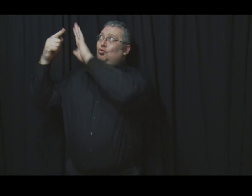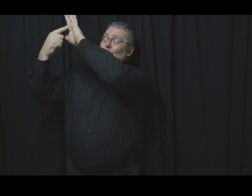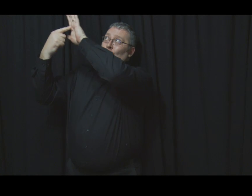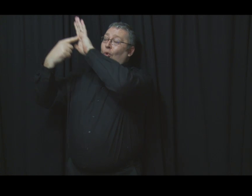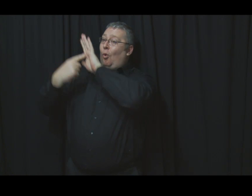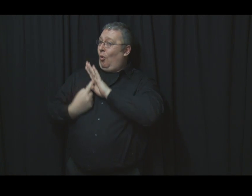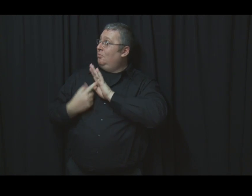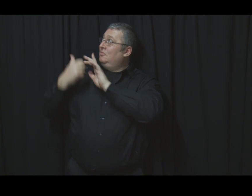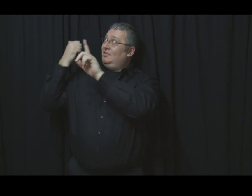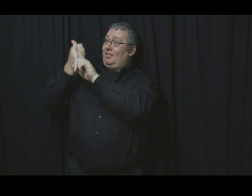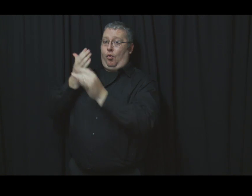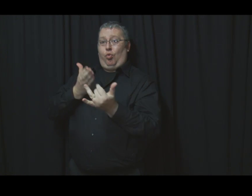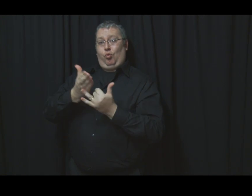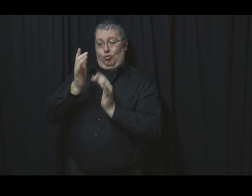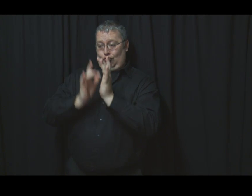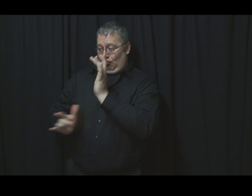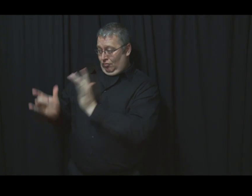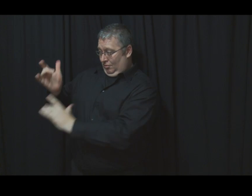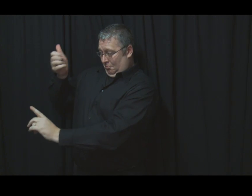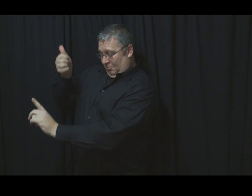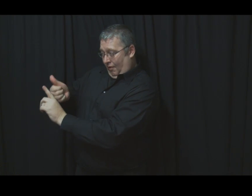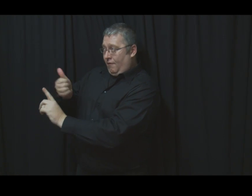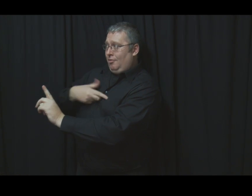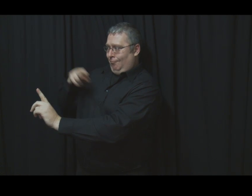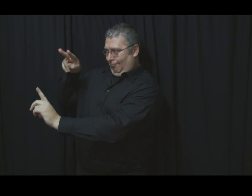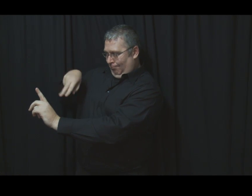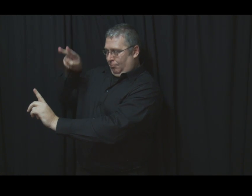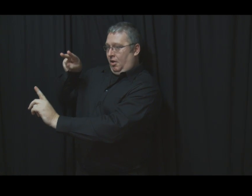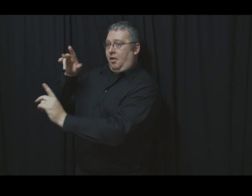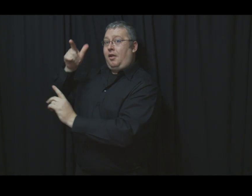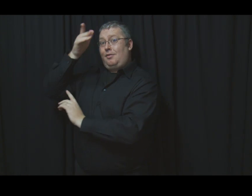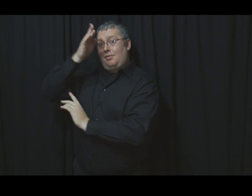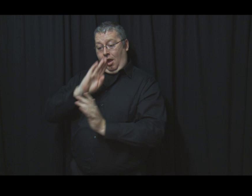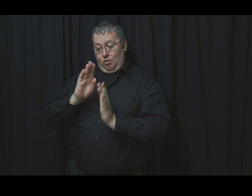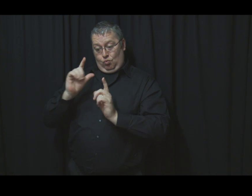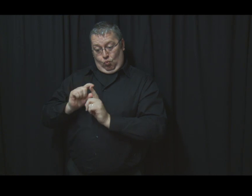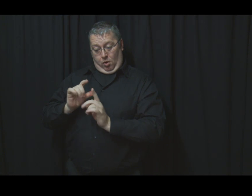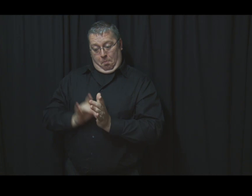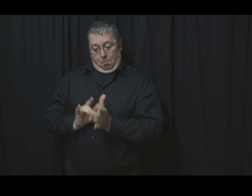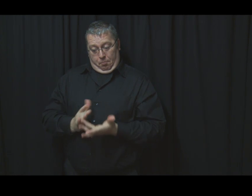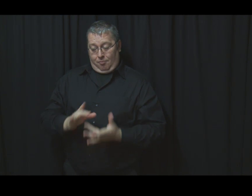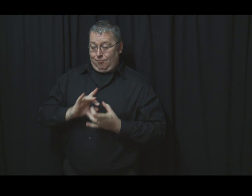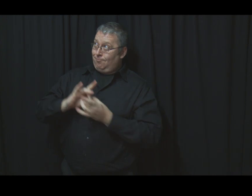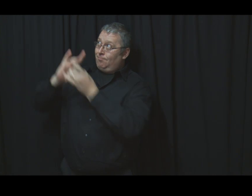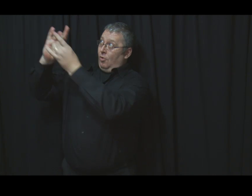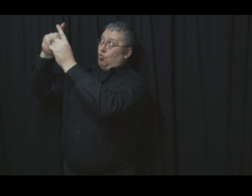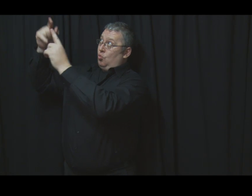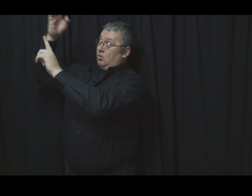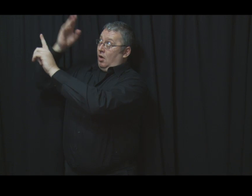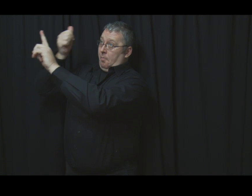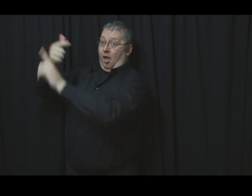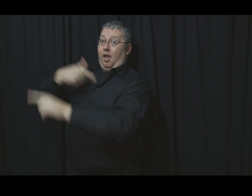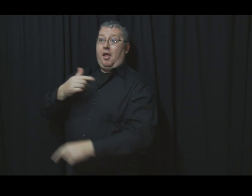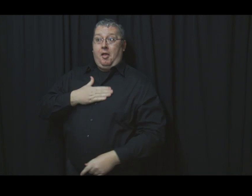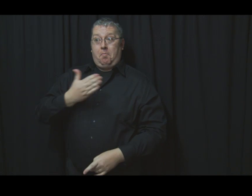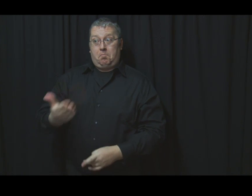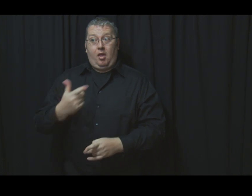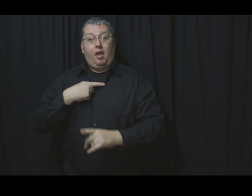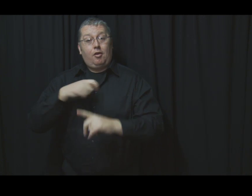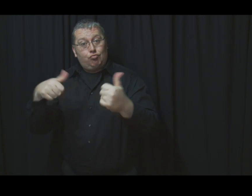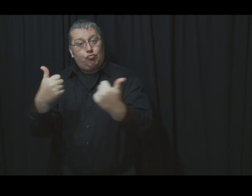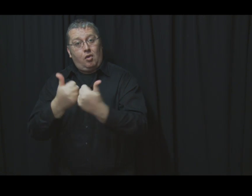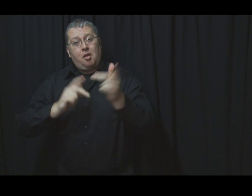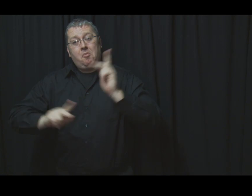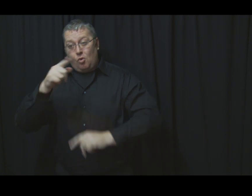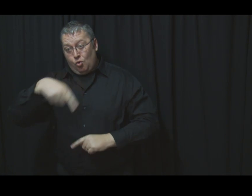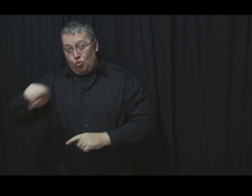in the person of Jesus Christ. The Bible is the word of God. I admit that that's where I start from. I can challenge people that you